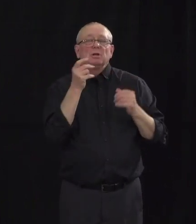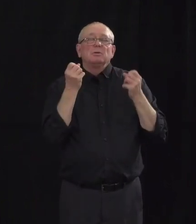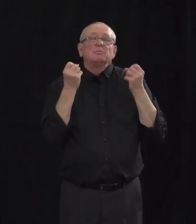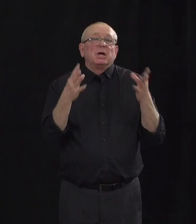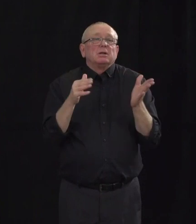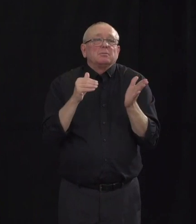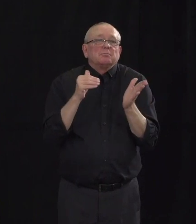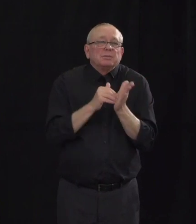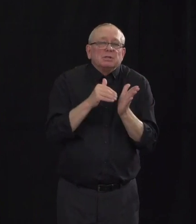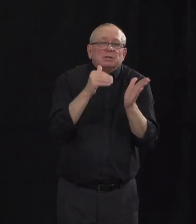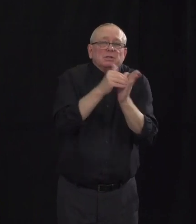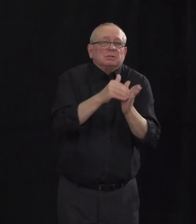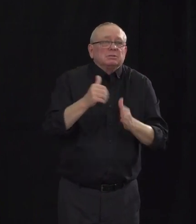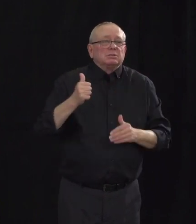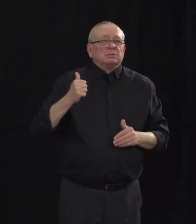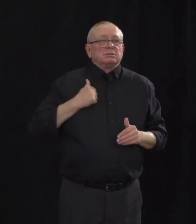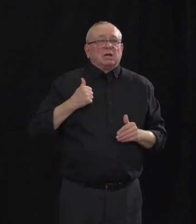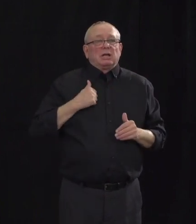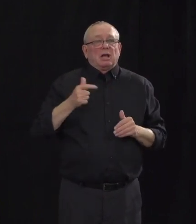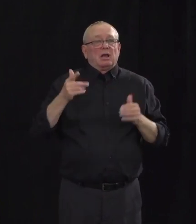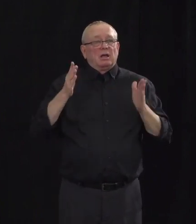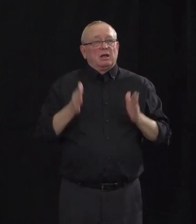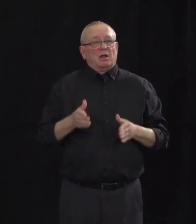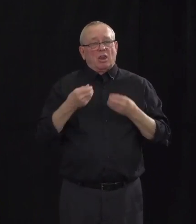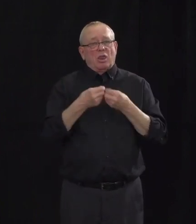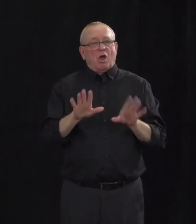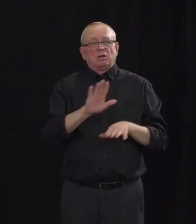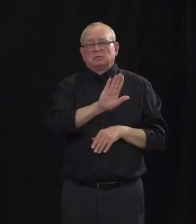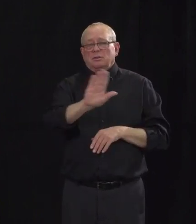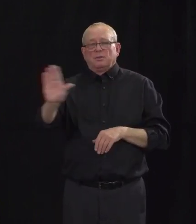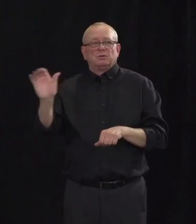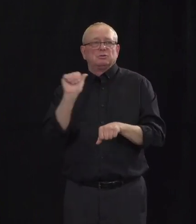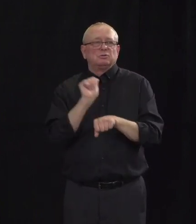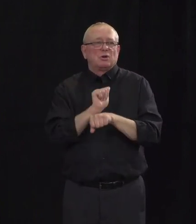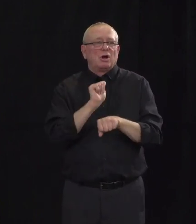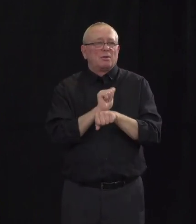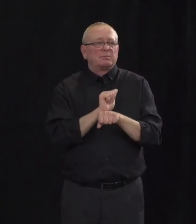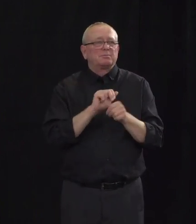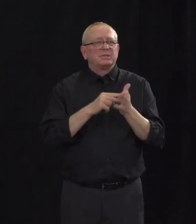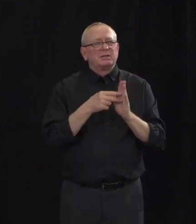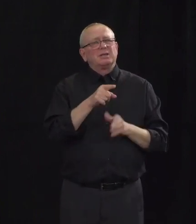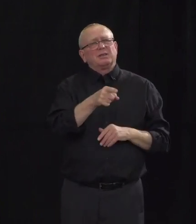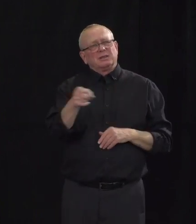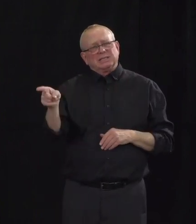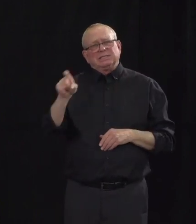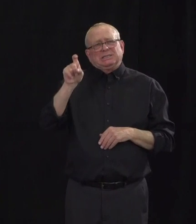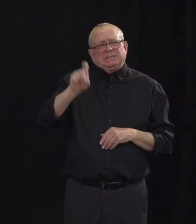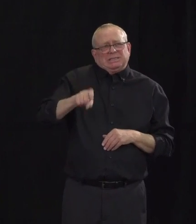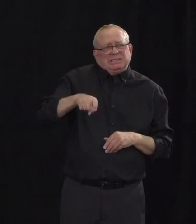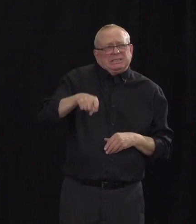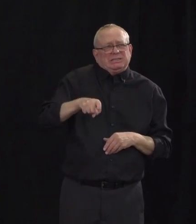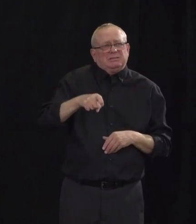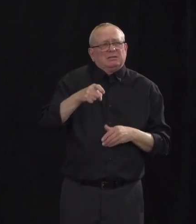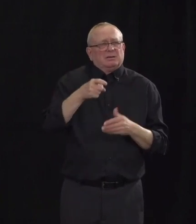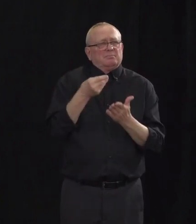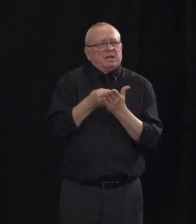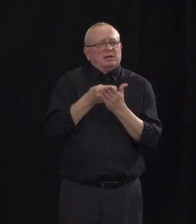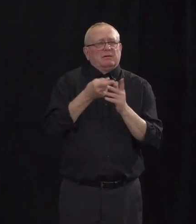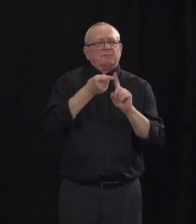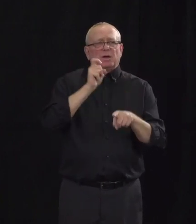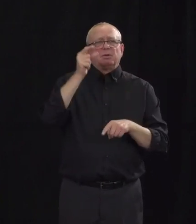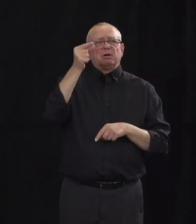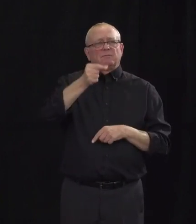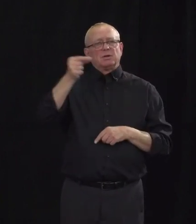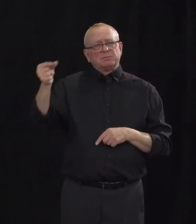who are losing their jobs right now, who need government benefits. And so I would ask folks across the broader